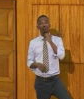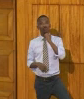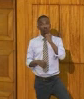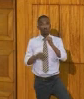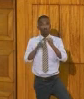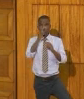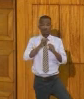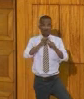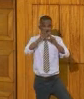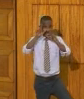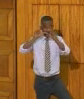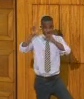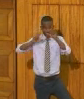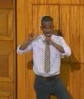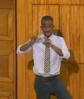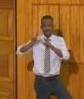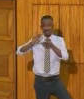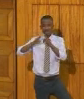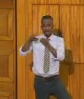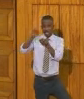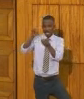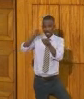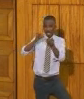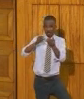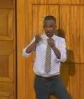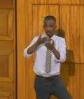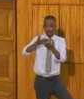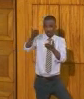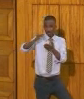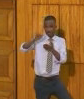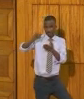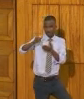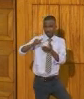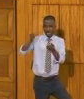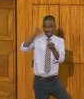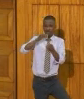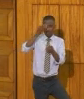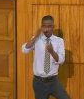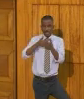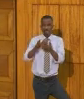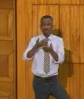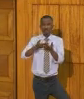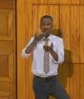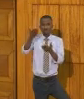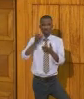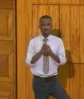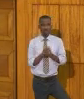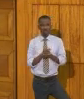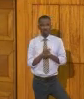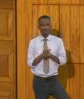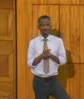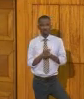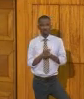private laboratories are making contributions, we should add those numbers so that when they are procuring, they are procured at that reduced